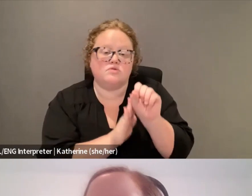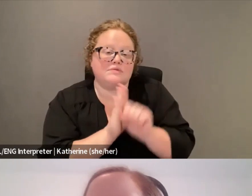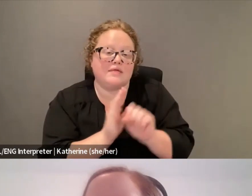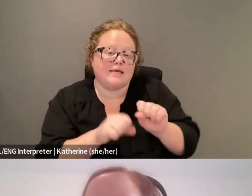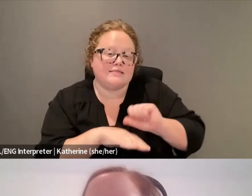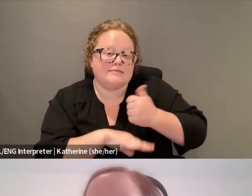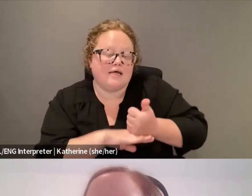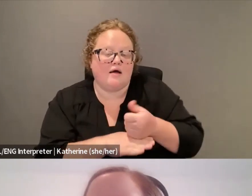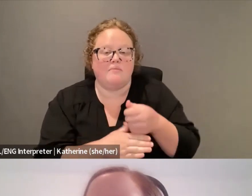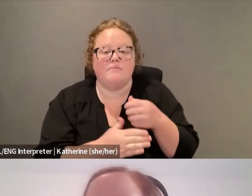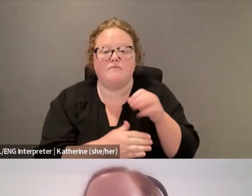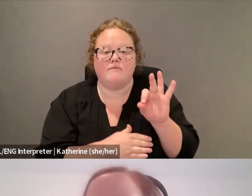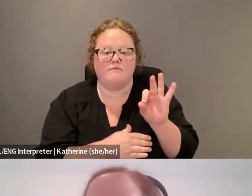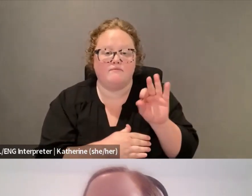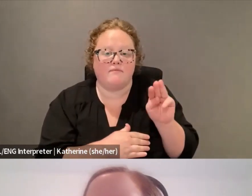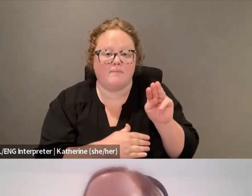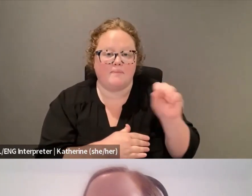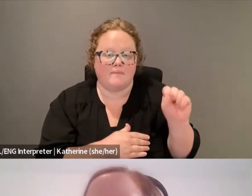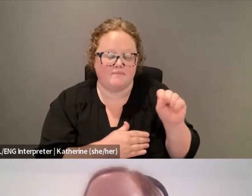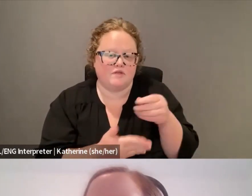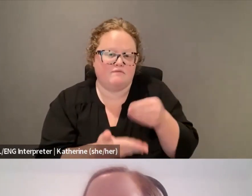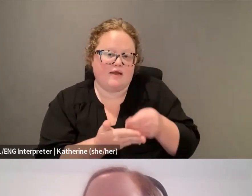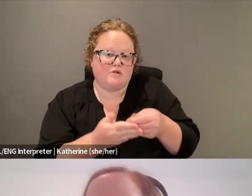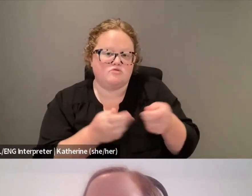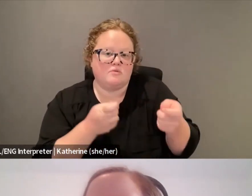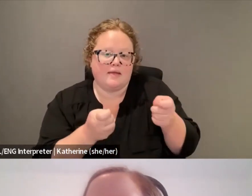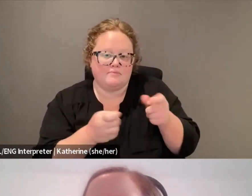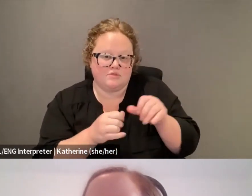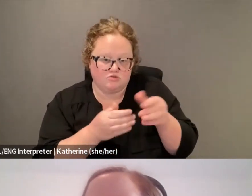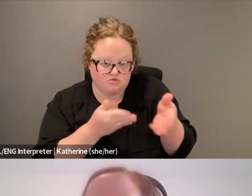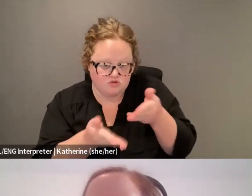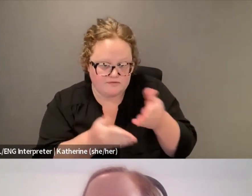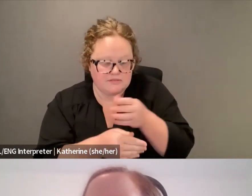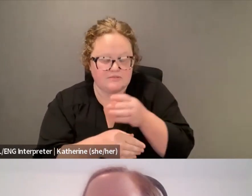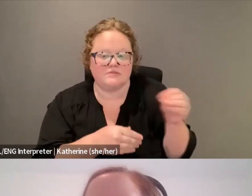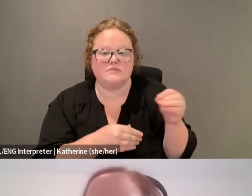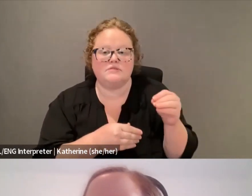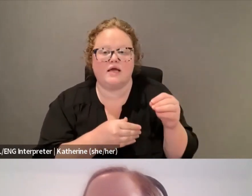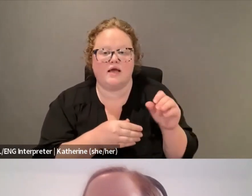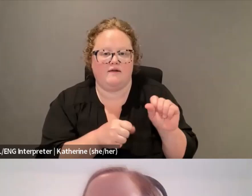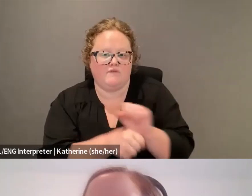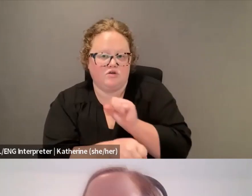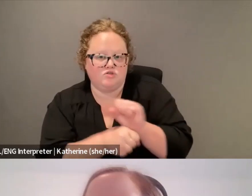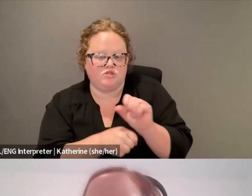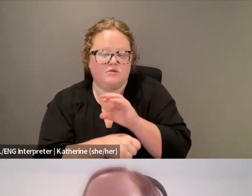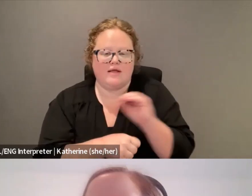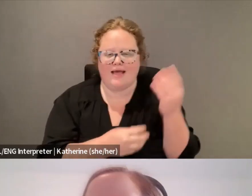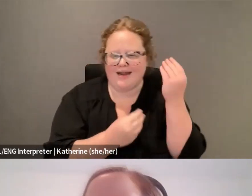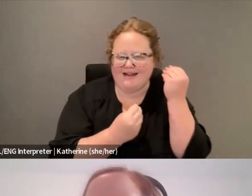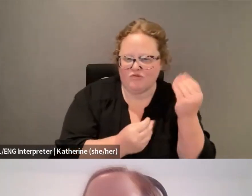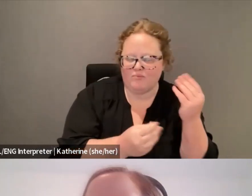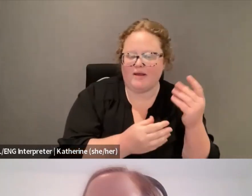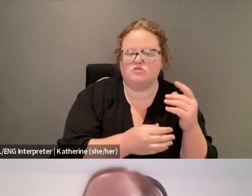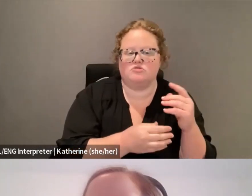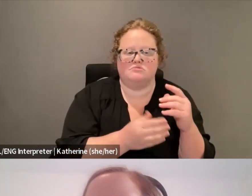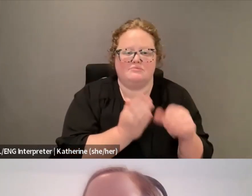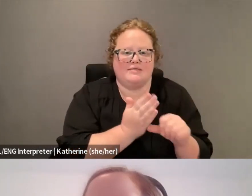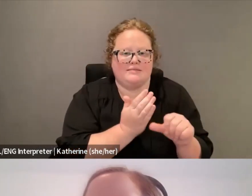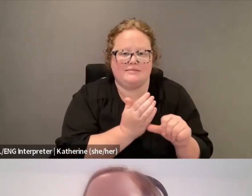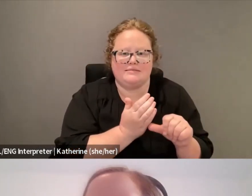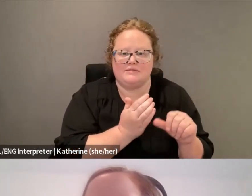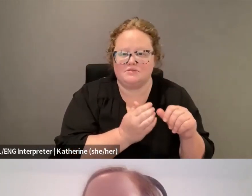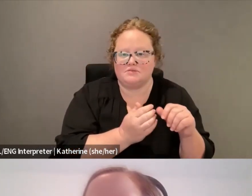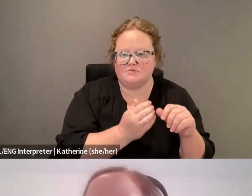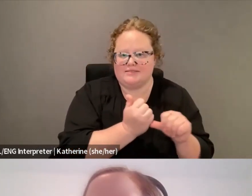management services function and also their information assistance function mostly how they want. There are some